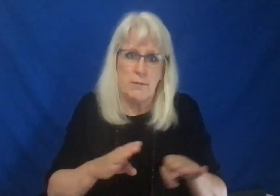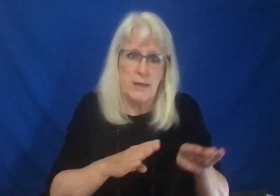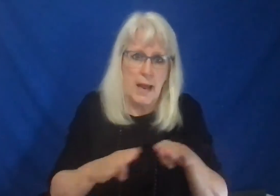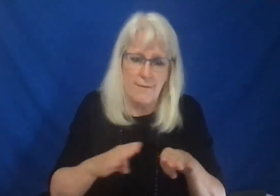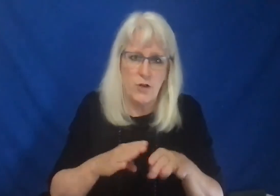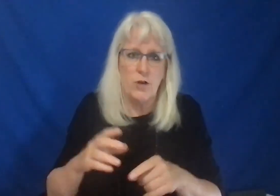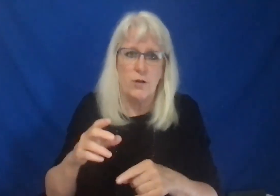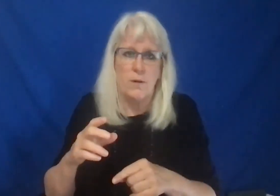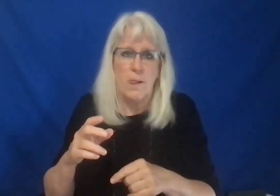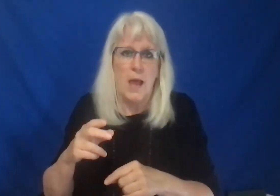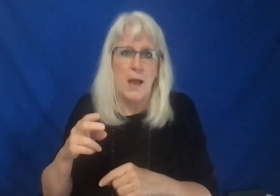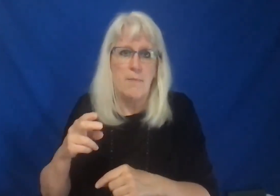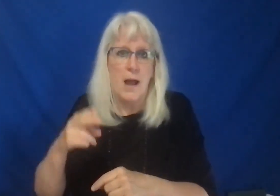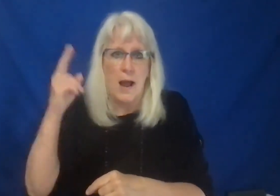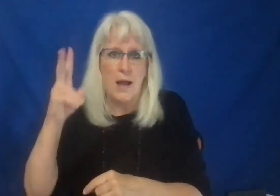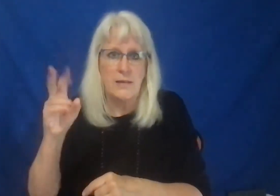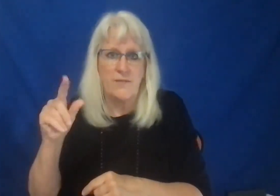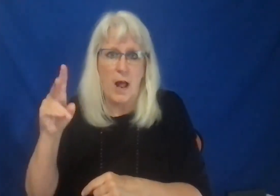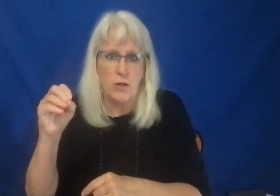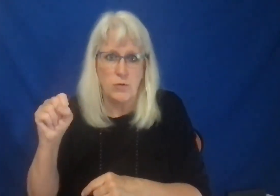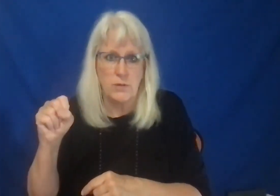highest values and aspirations and then my behavior.